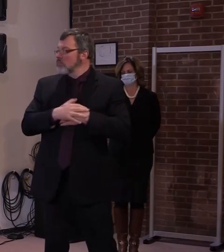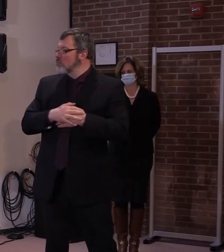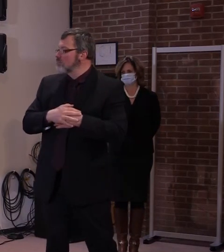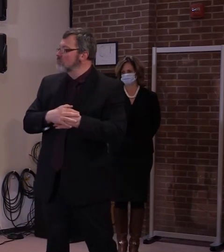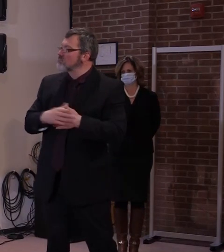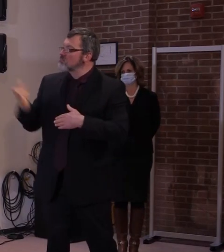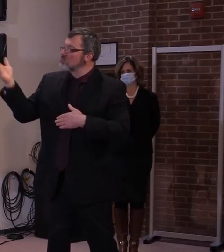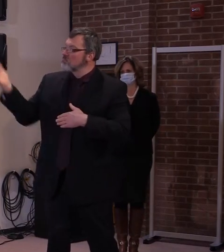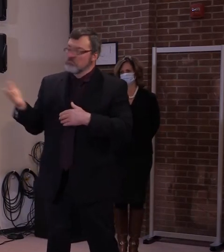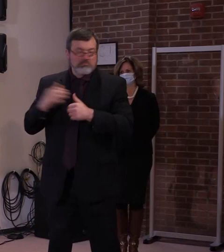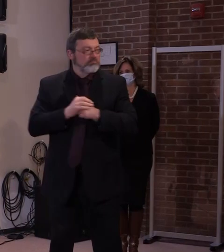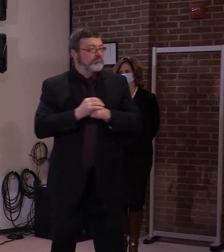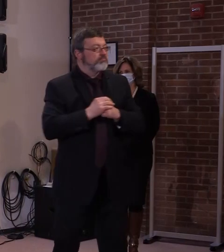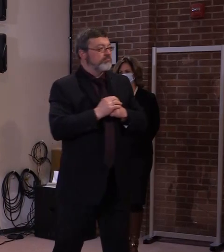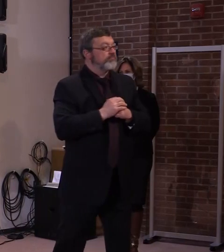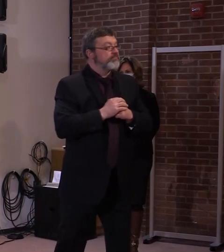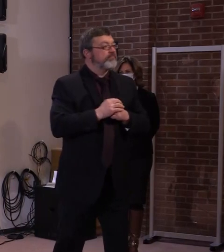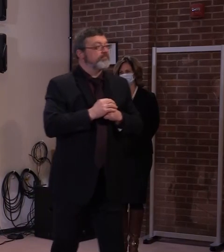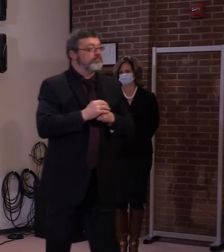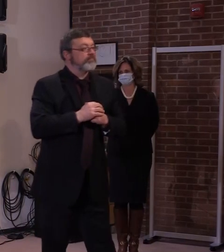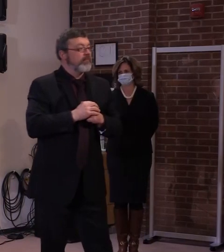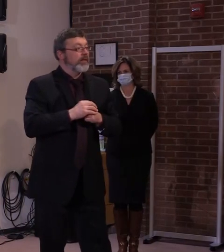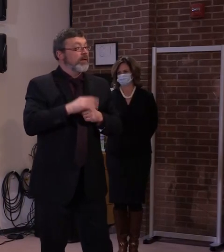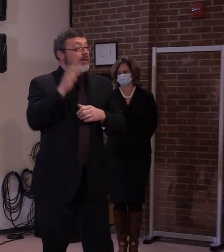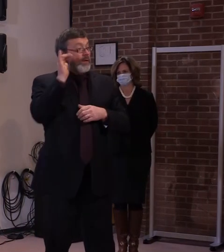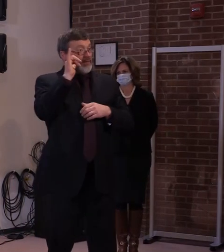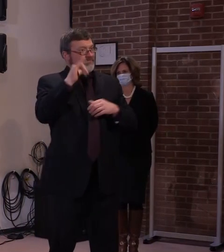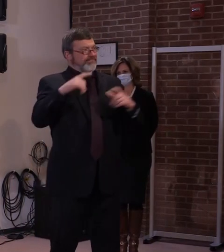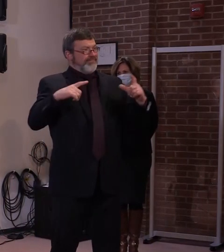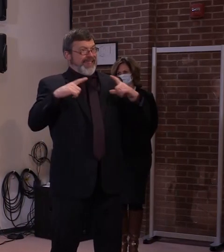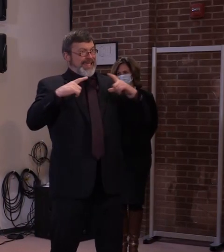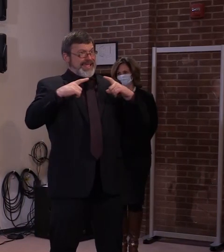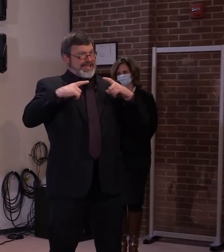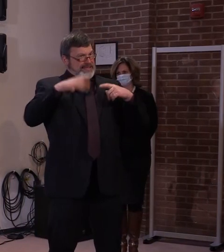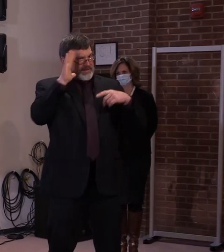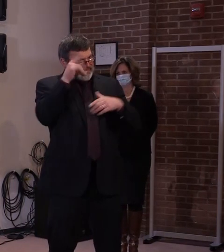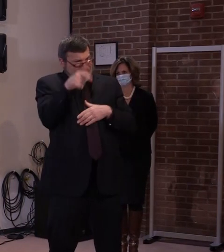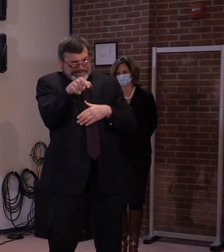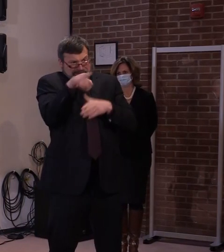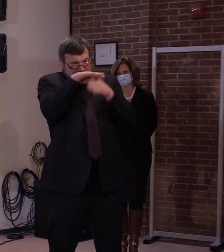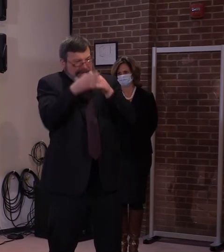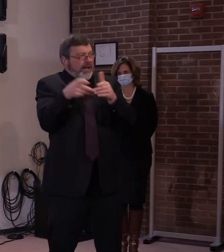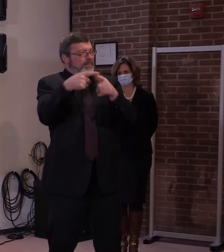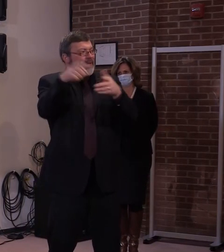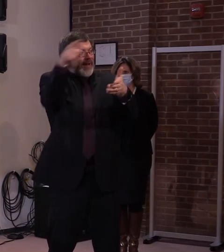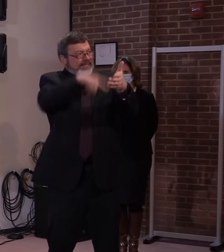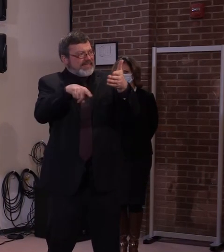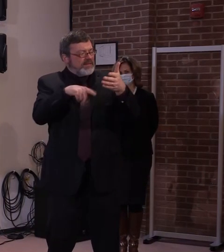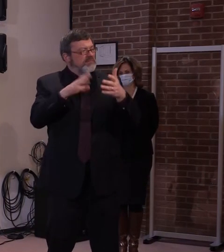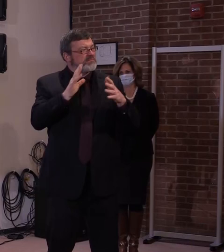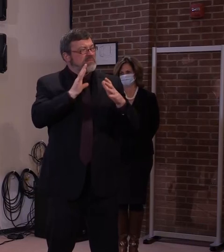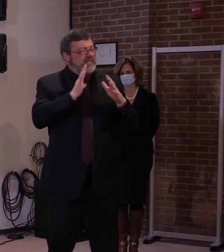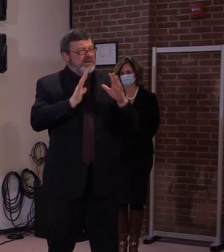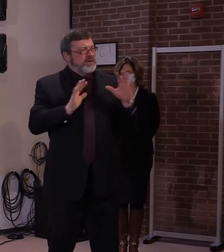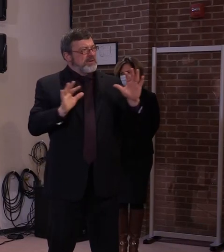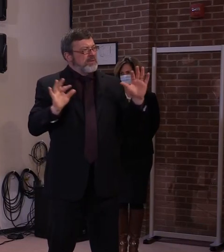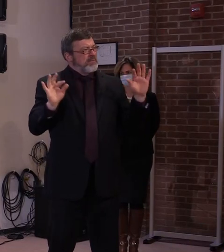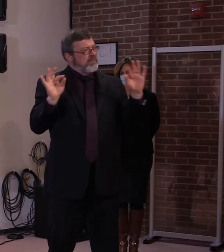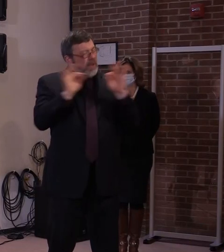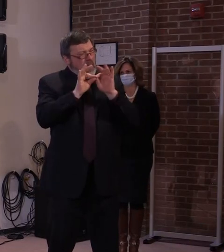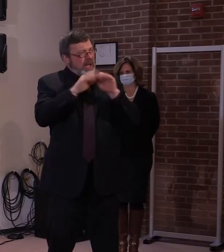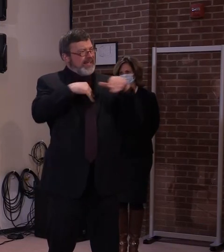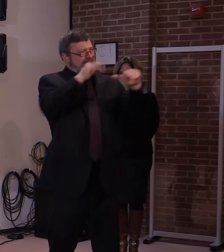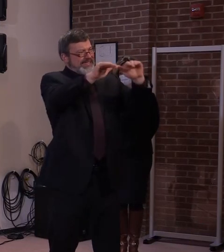today. As we enter the holiday season, there are some key steps that we're asking all